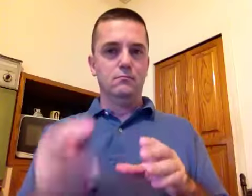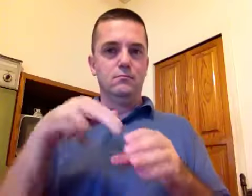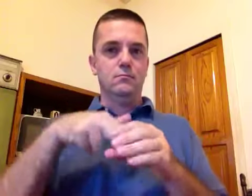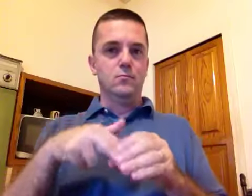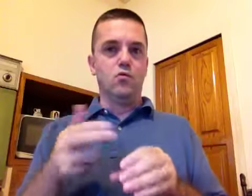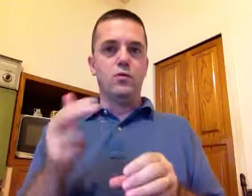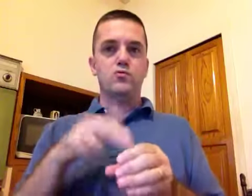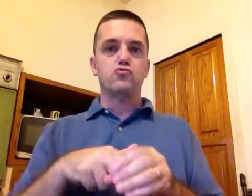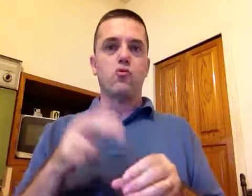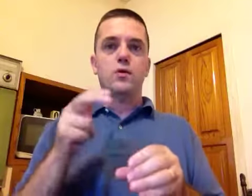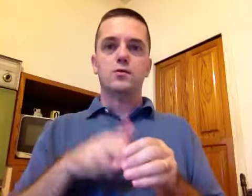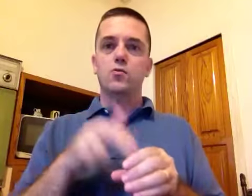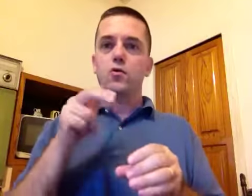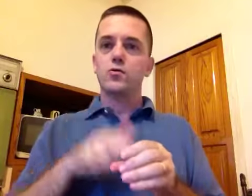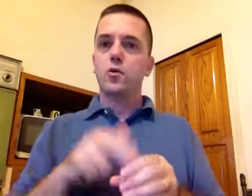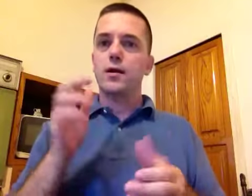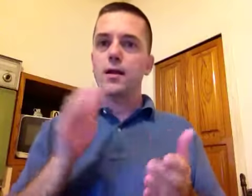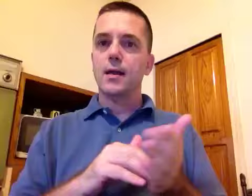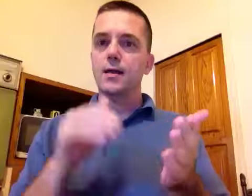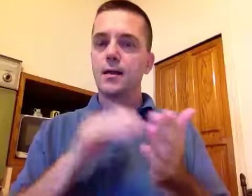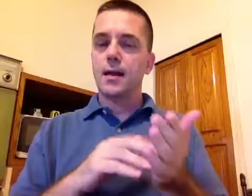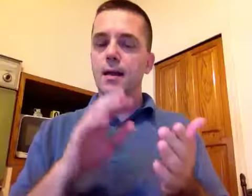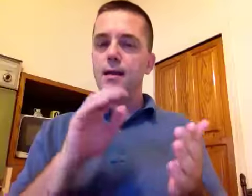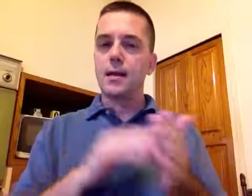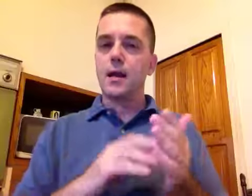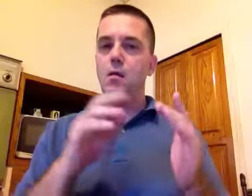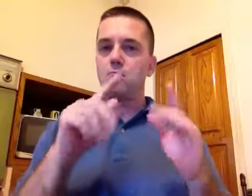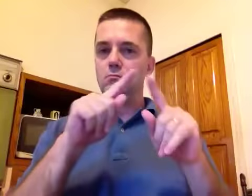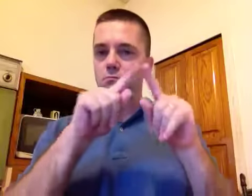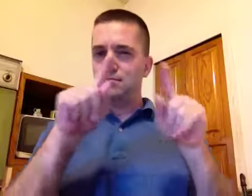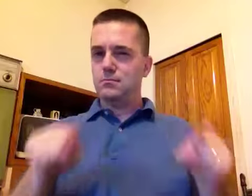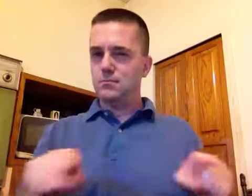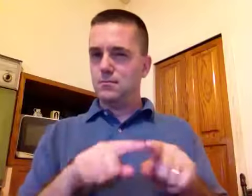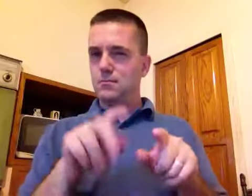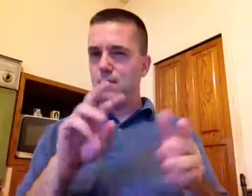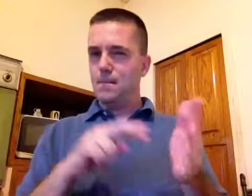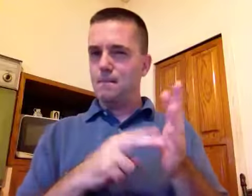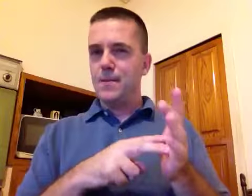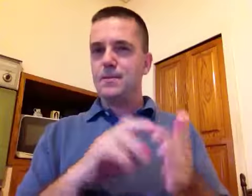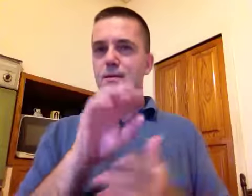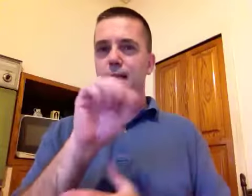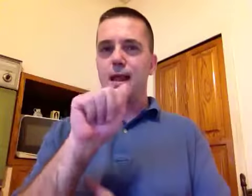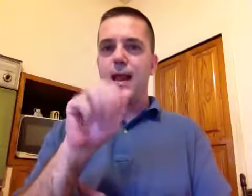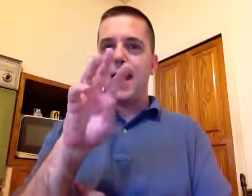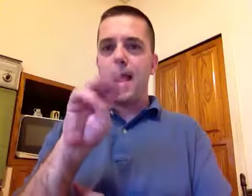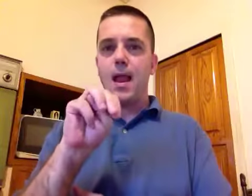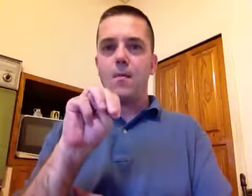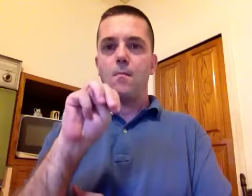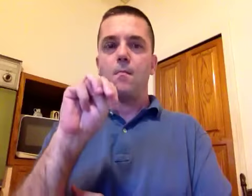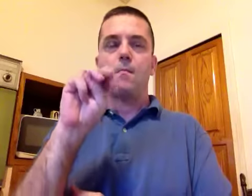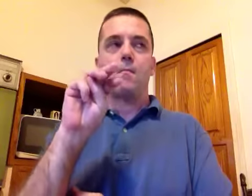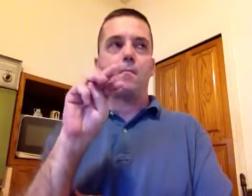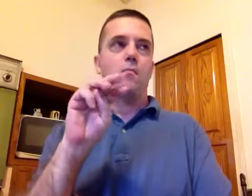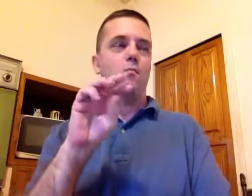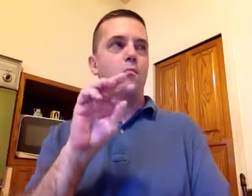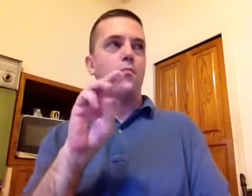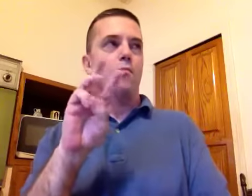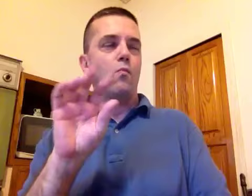thing that's come along in the years. He's tried every way for an easy buck. And you just can't go there.